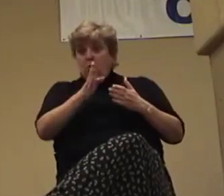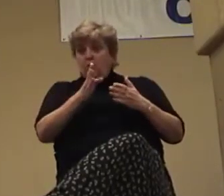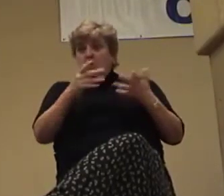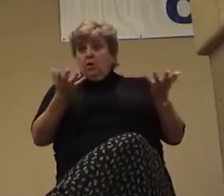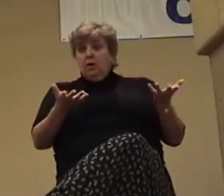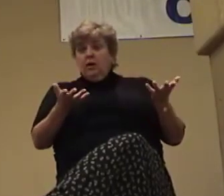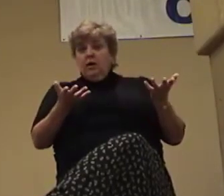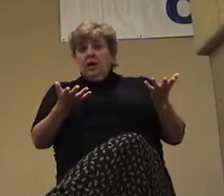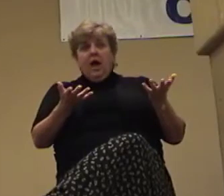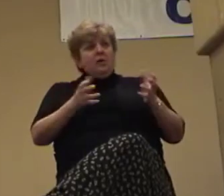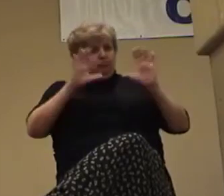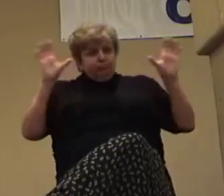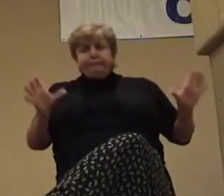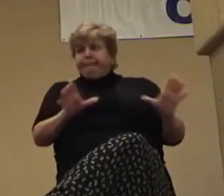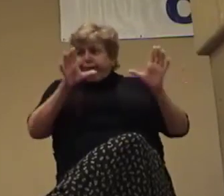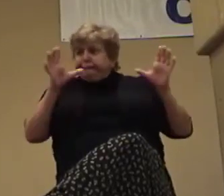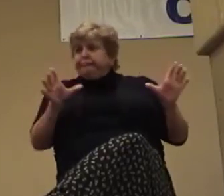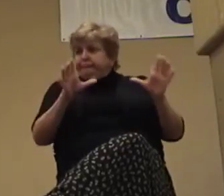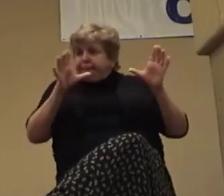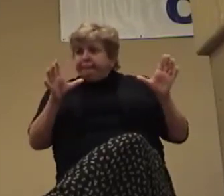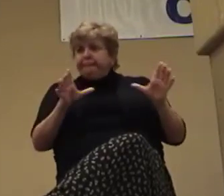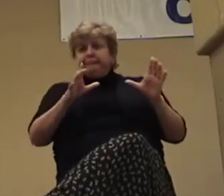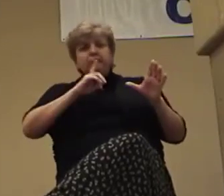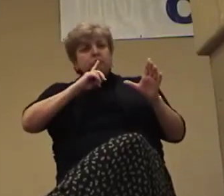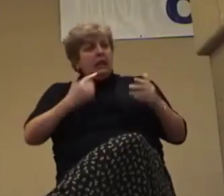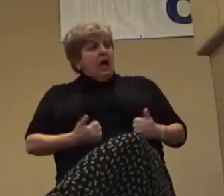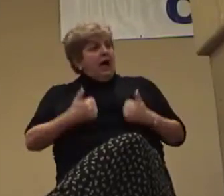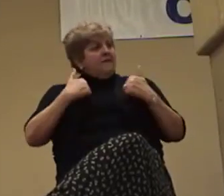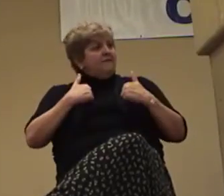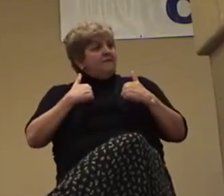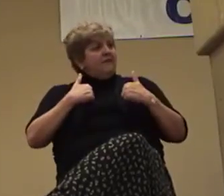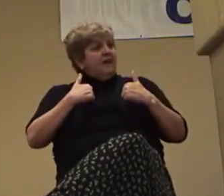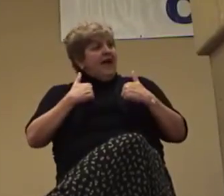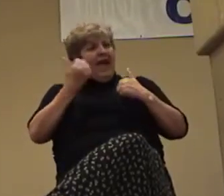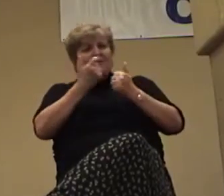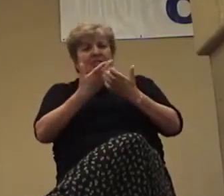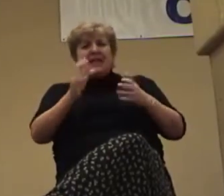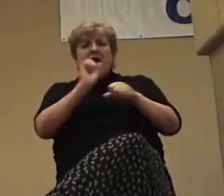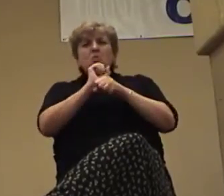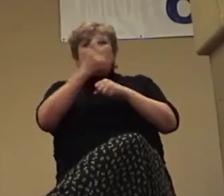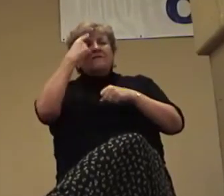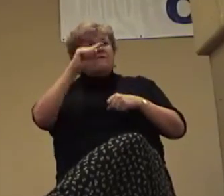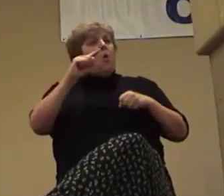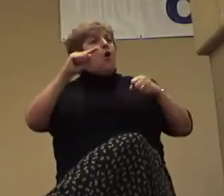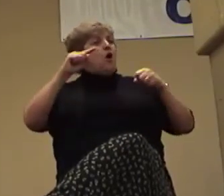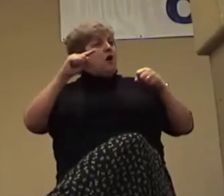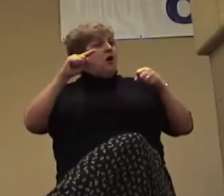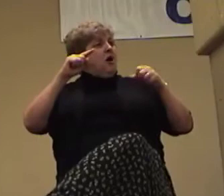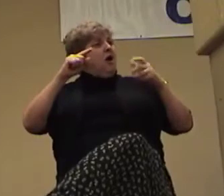all of this in Alcoholics Anonymous. Everything I had worked for, I sacrificed because I was coming from a place of being broken and I didn't know